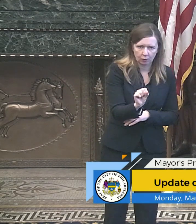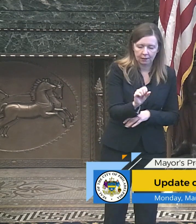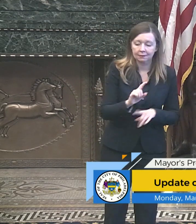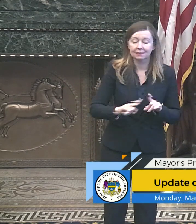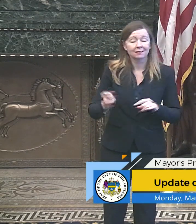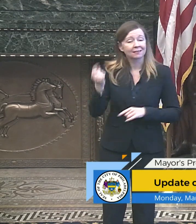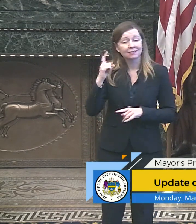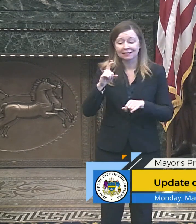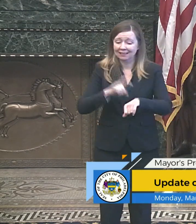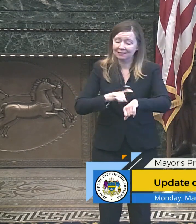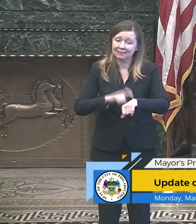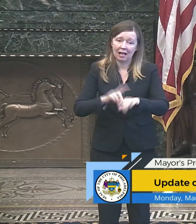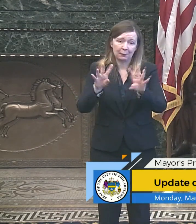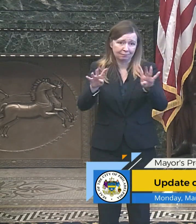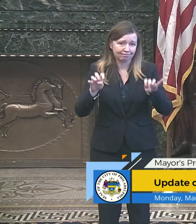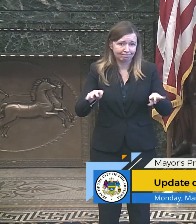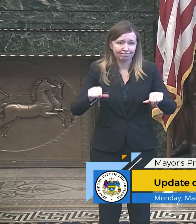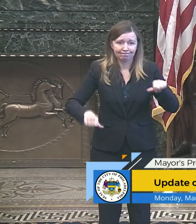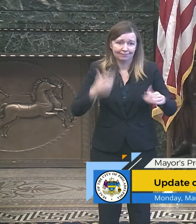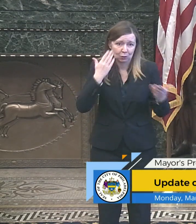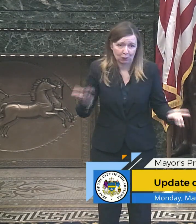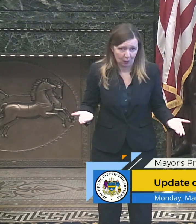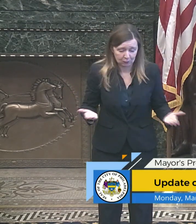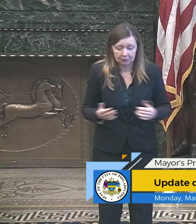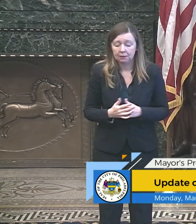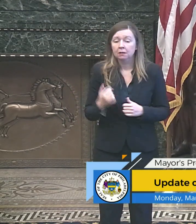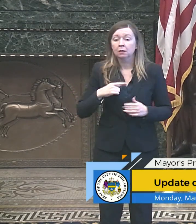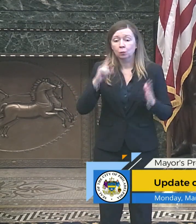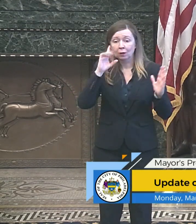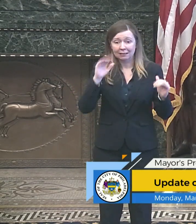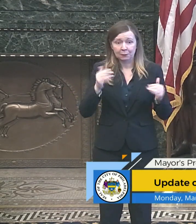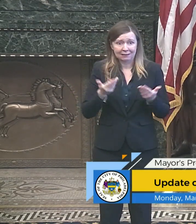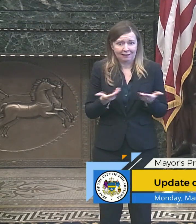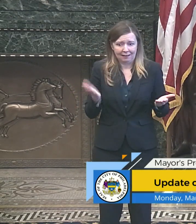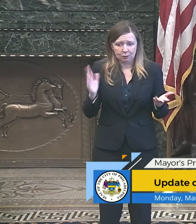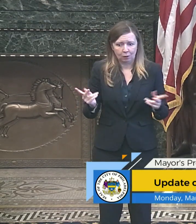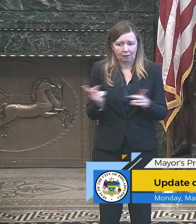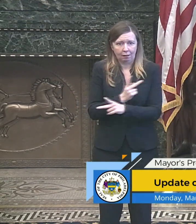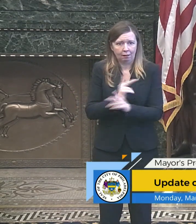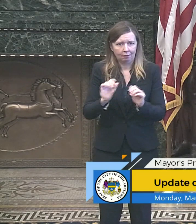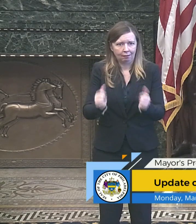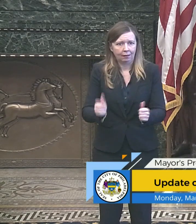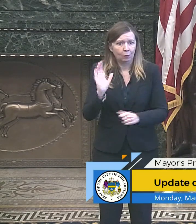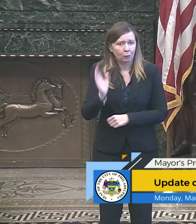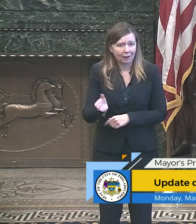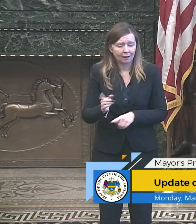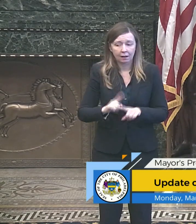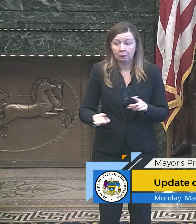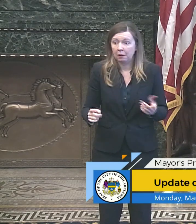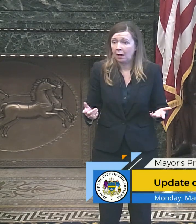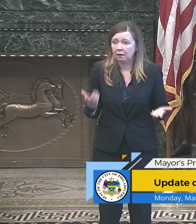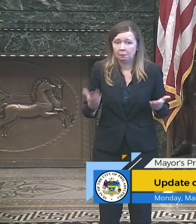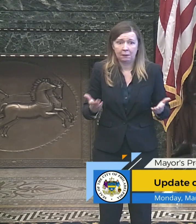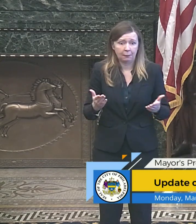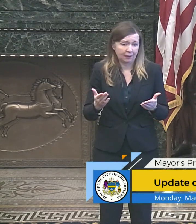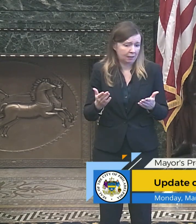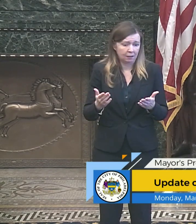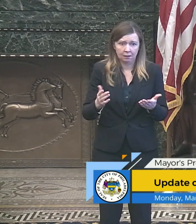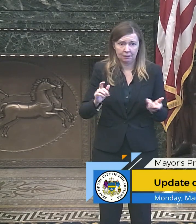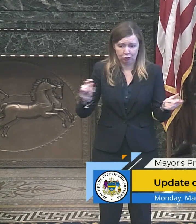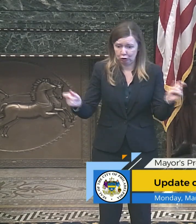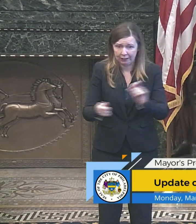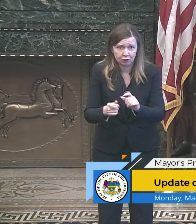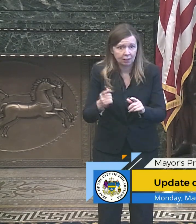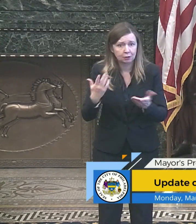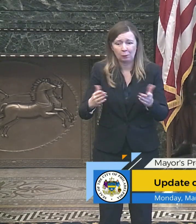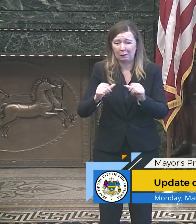very uncertain here in addition to how high the peak could be. We expect things will get worse over the next 2 weeks. It could turn around at that point, or it could continue to get worse for